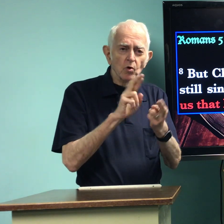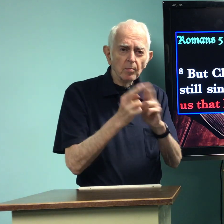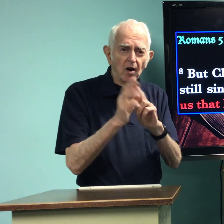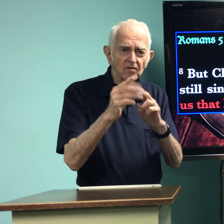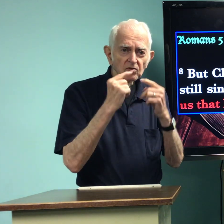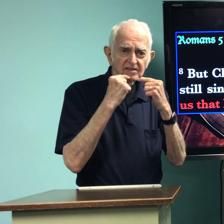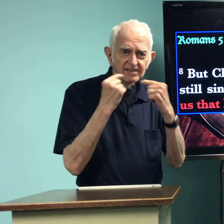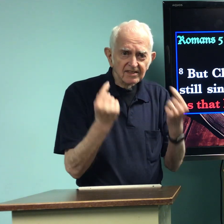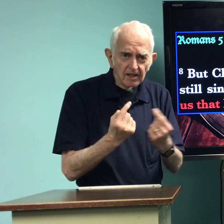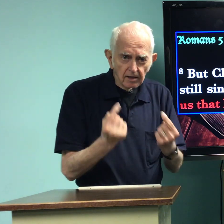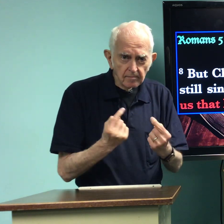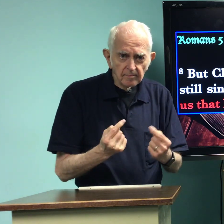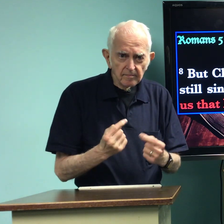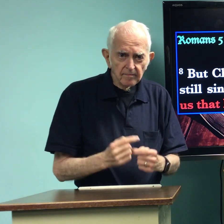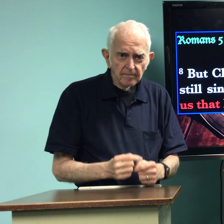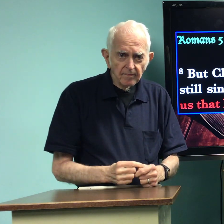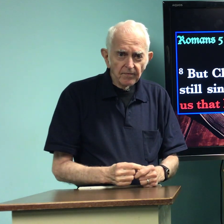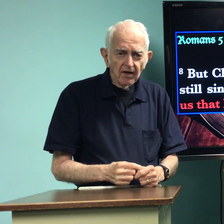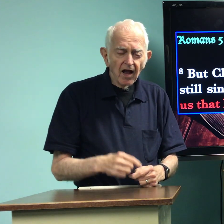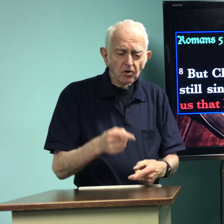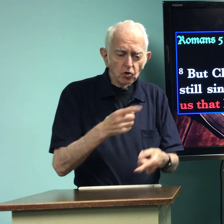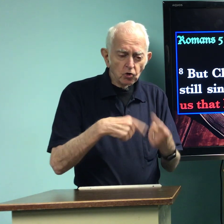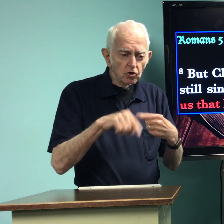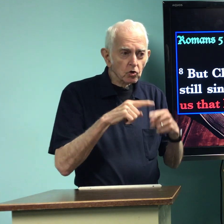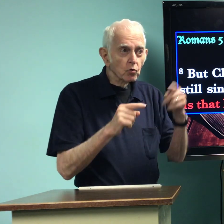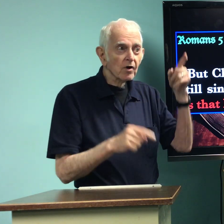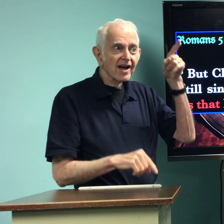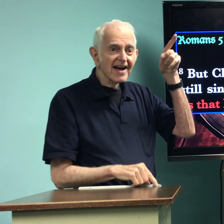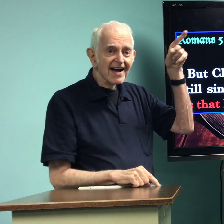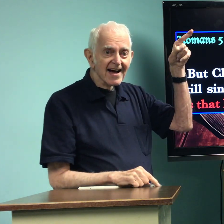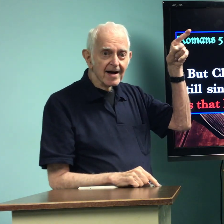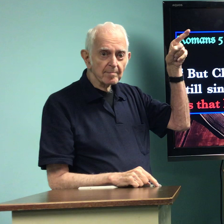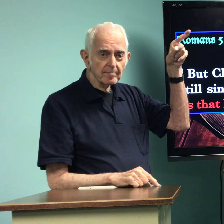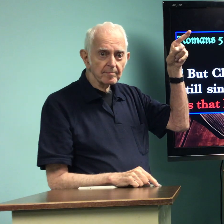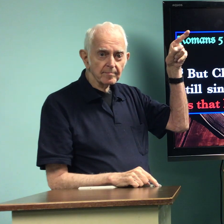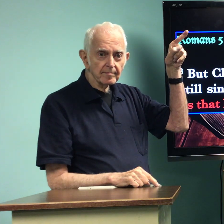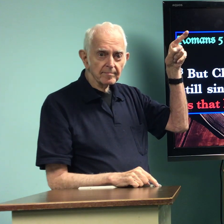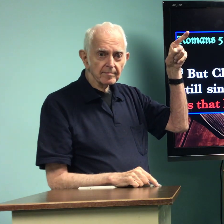He wants you to repent of your sins and turn to him.